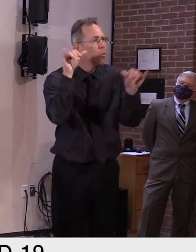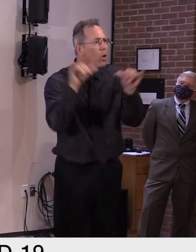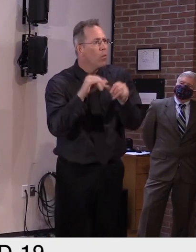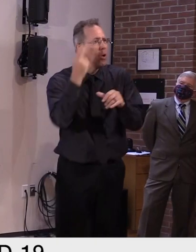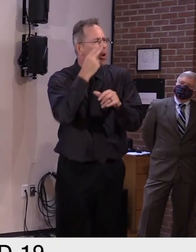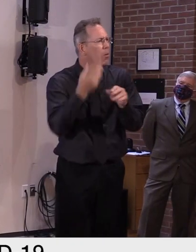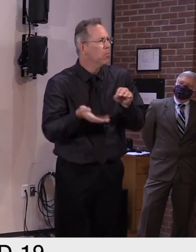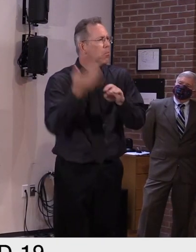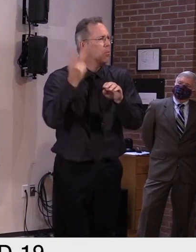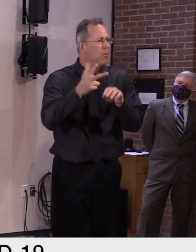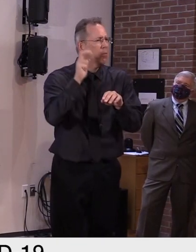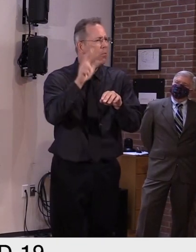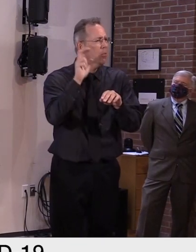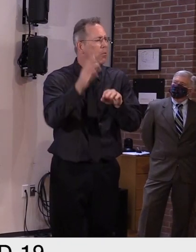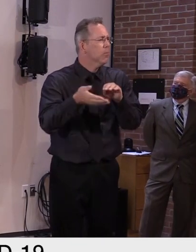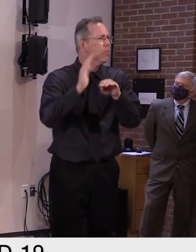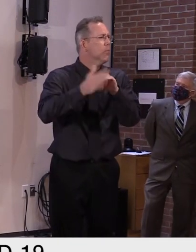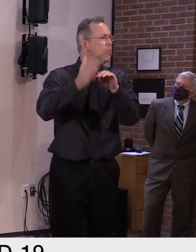but not that many.